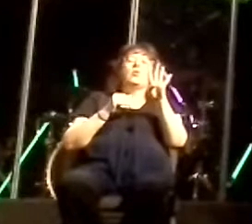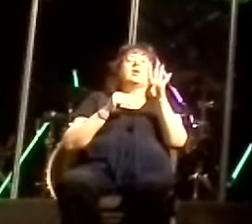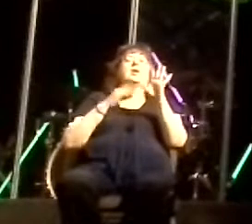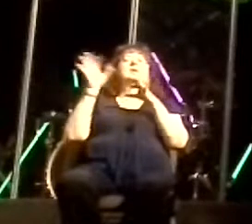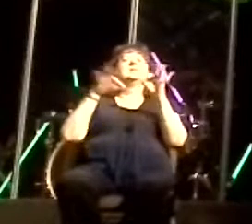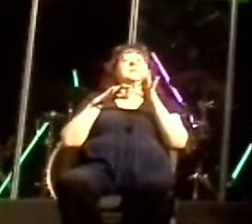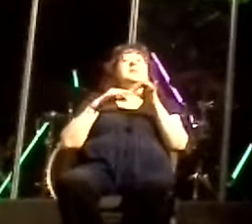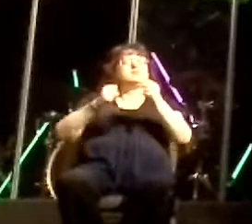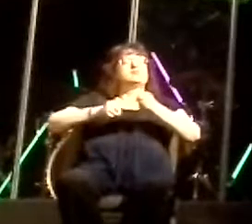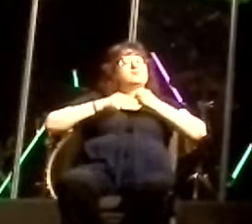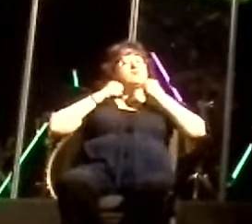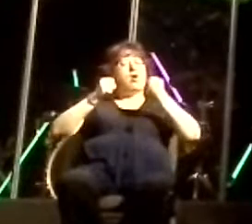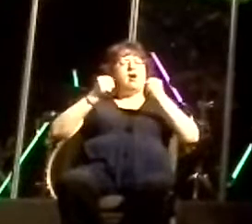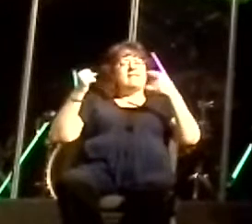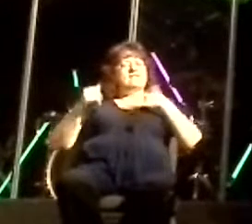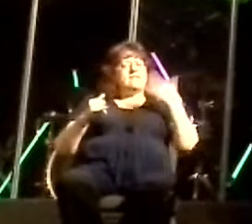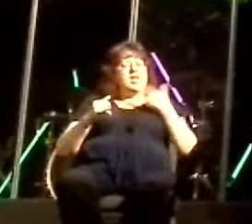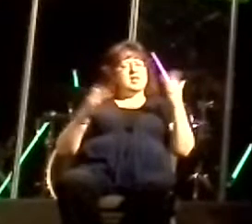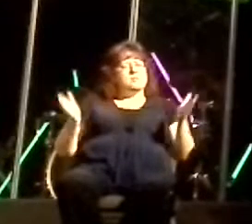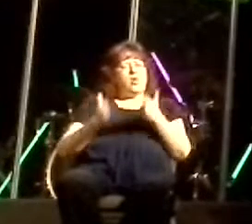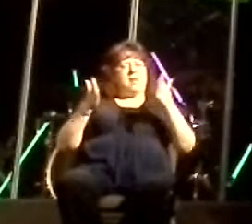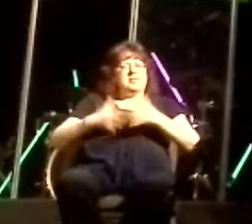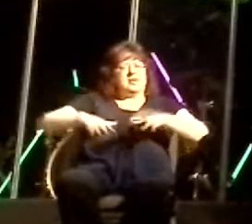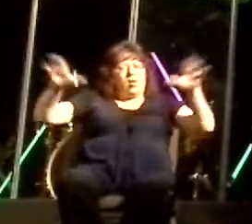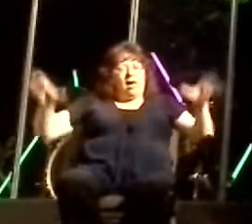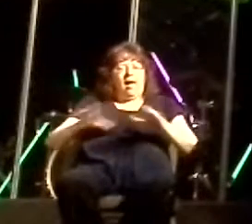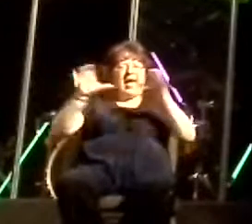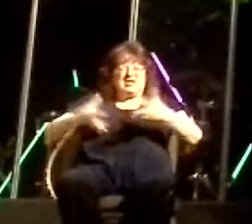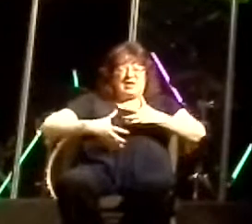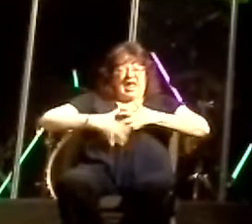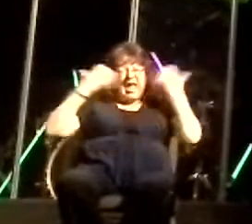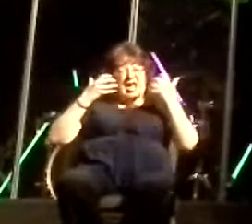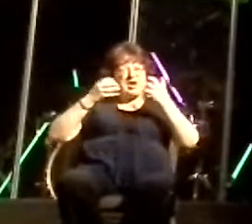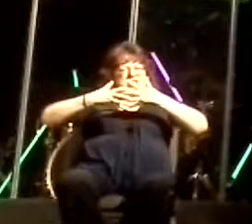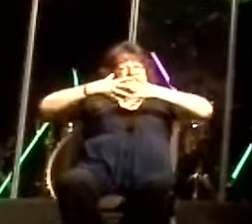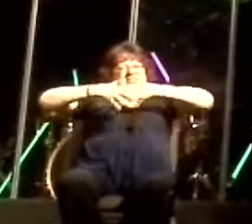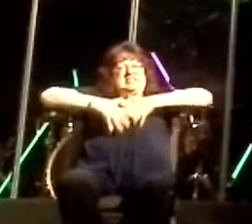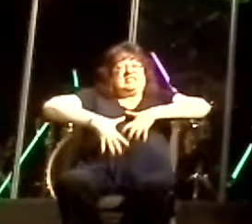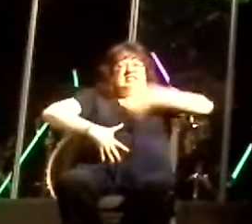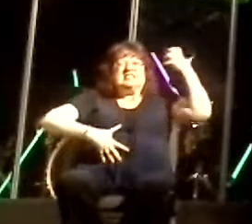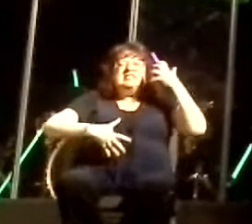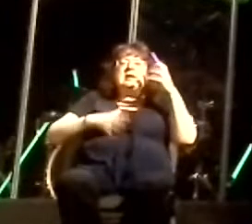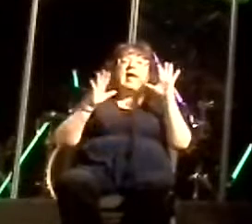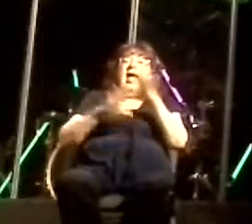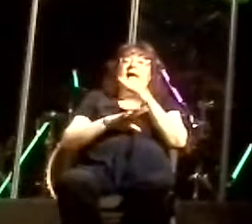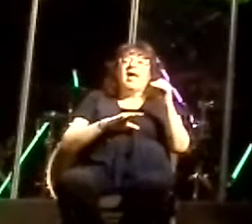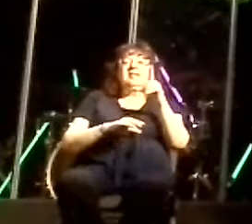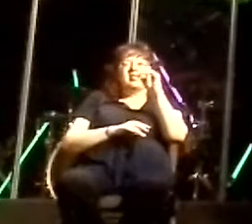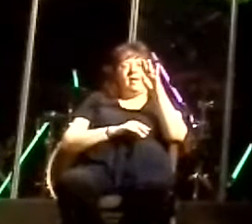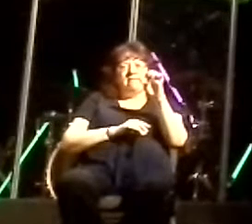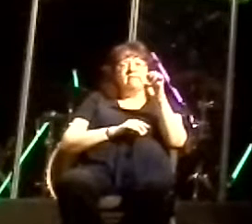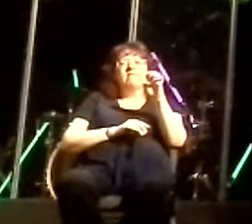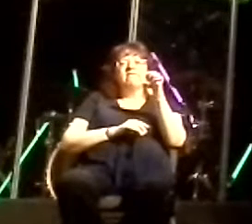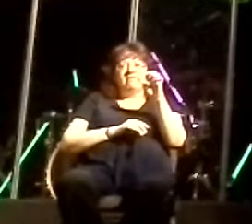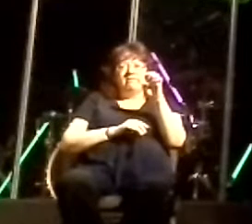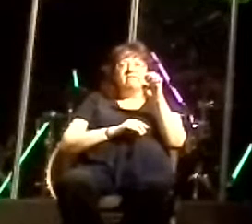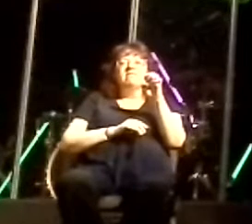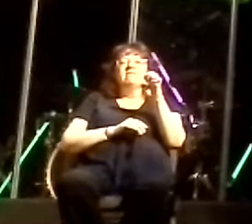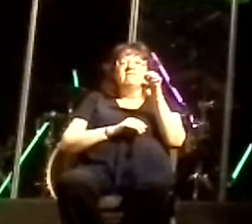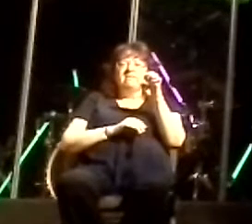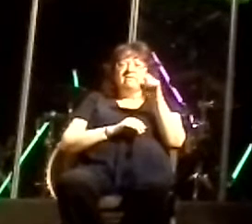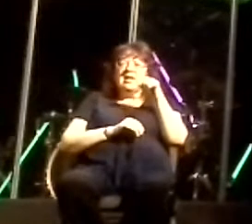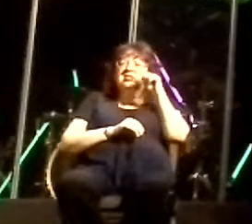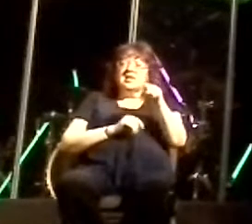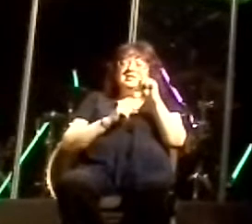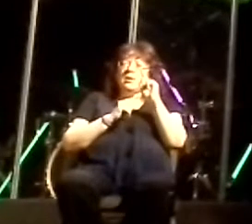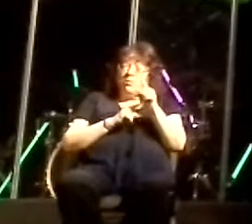says this: strong feeling prompting to action, anger, wrath, and love. You see, this